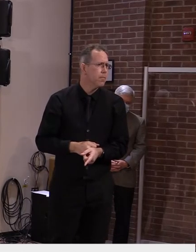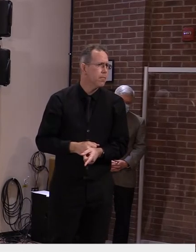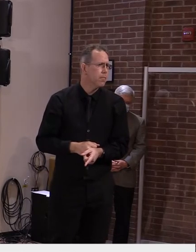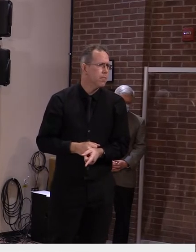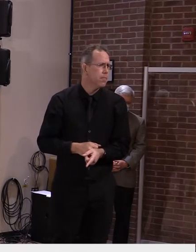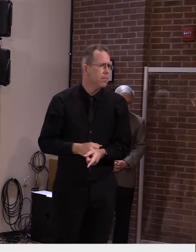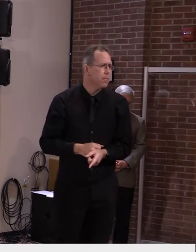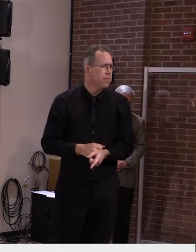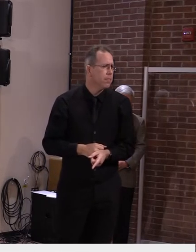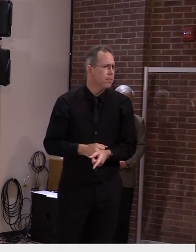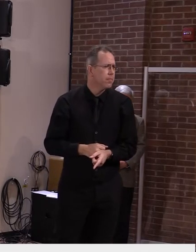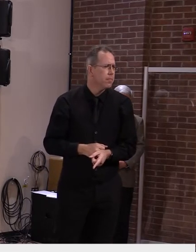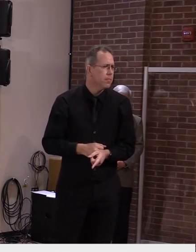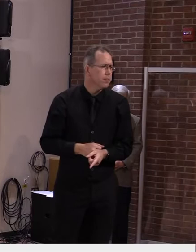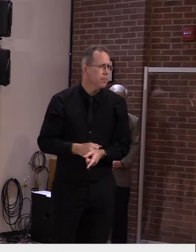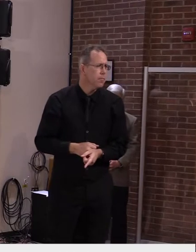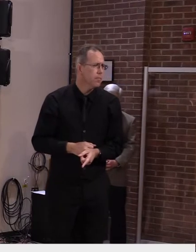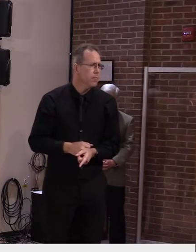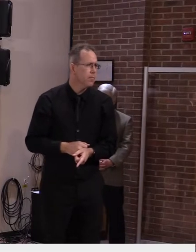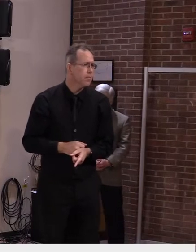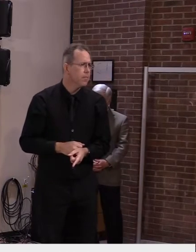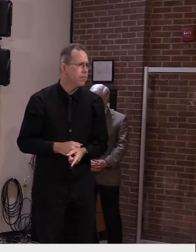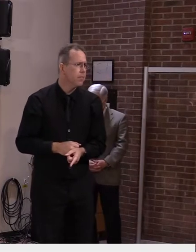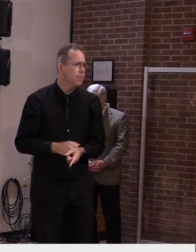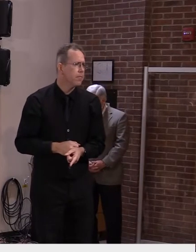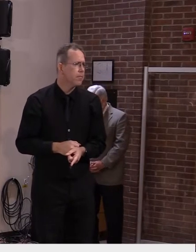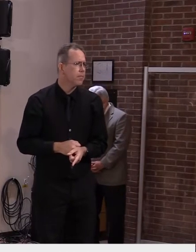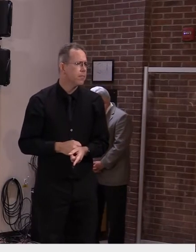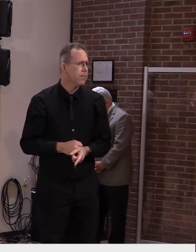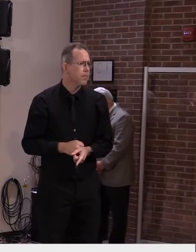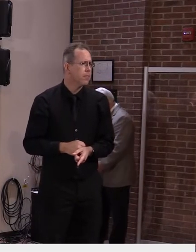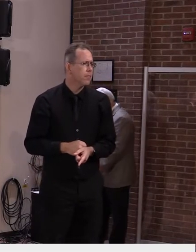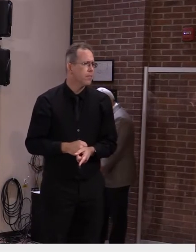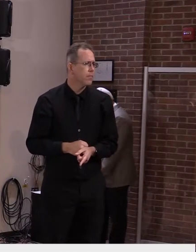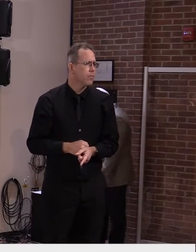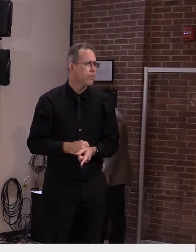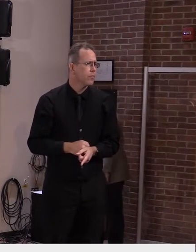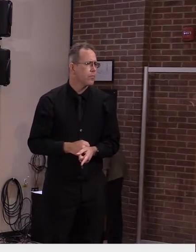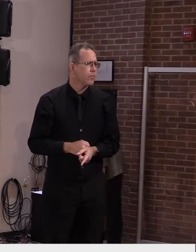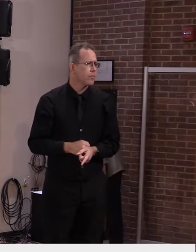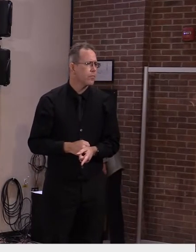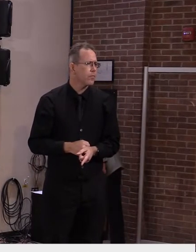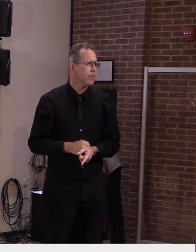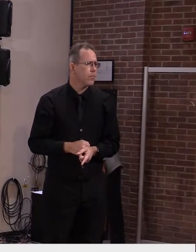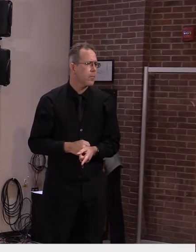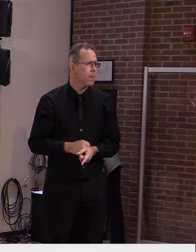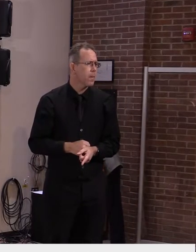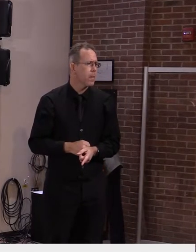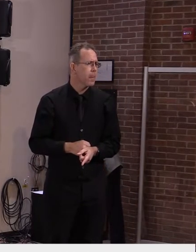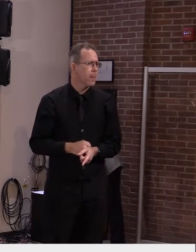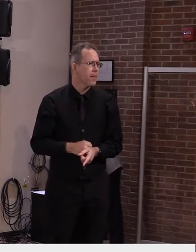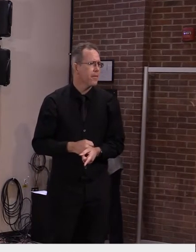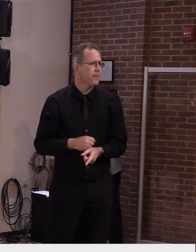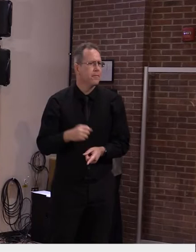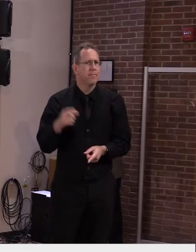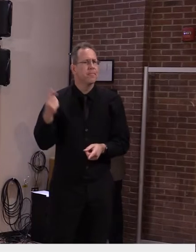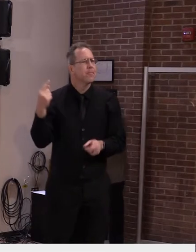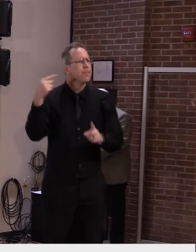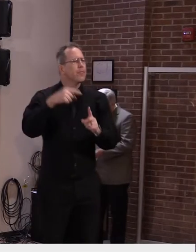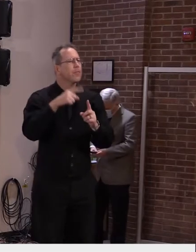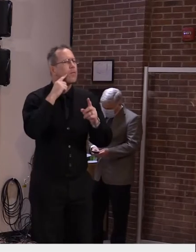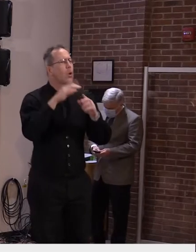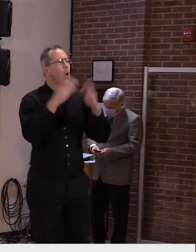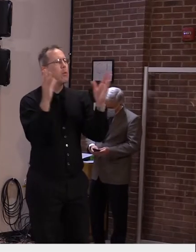as it was done in the grand swing of the pandemic. Many boards, you know, a year ago were